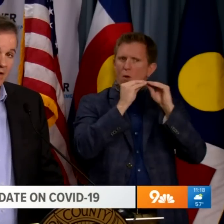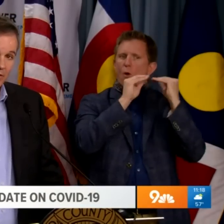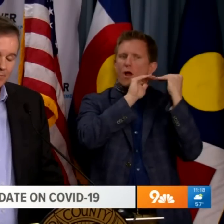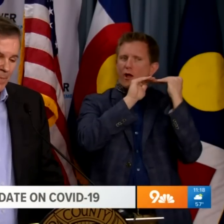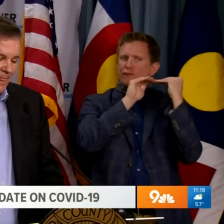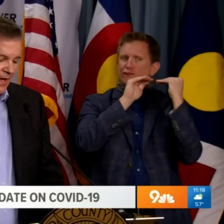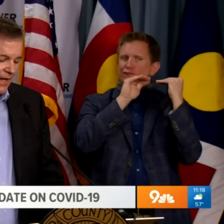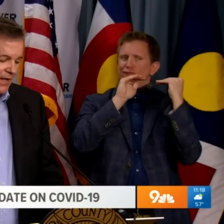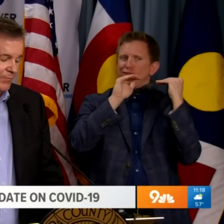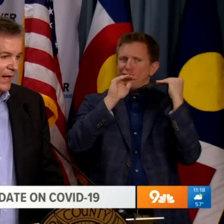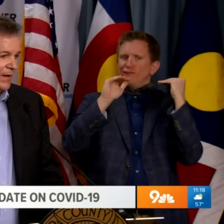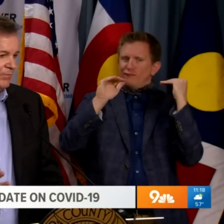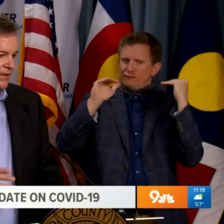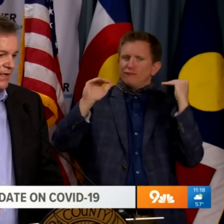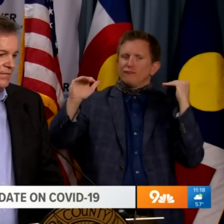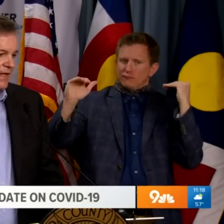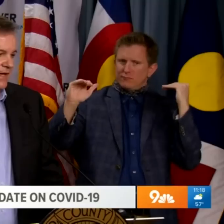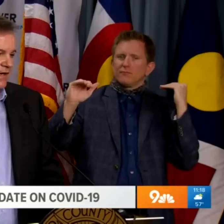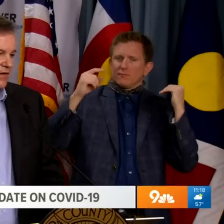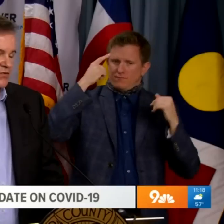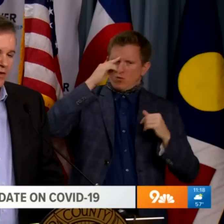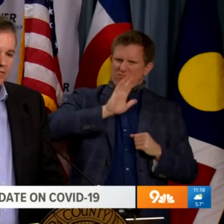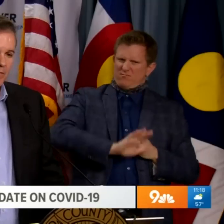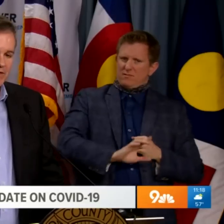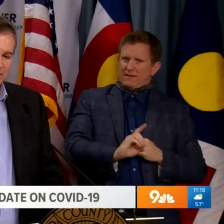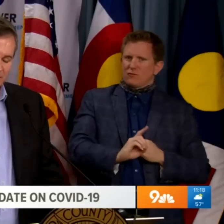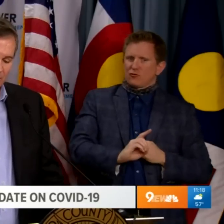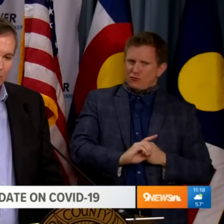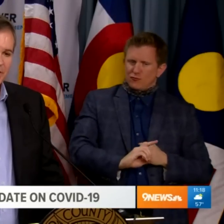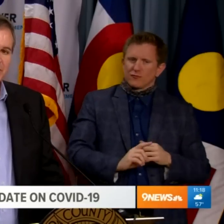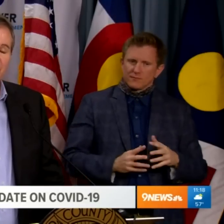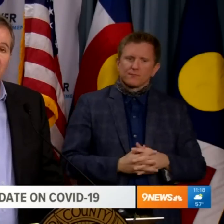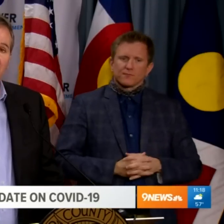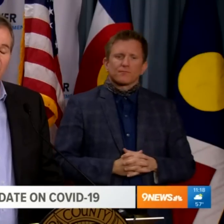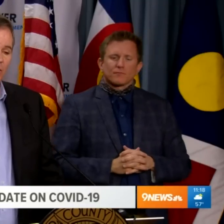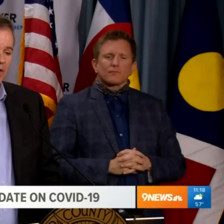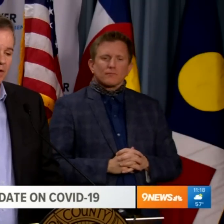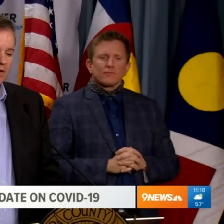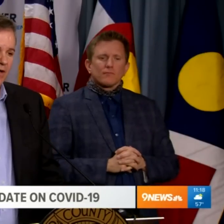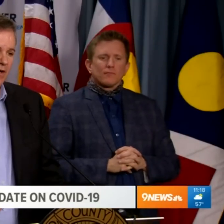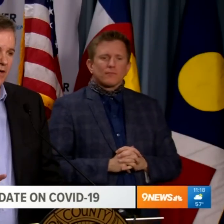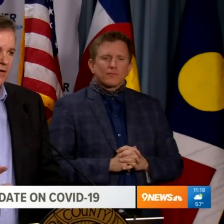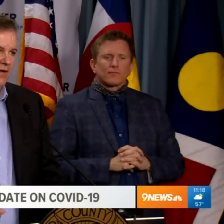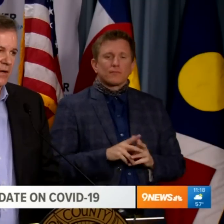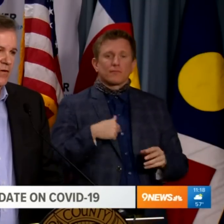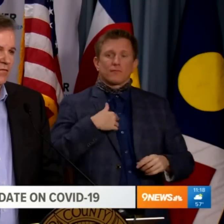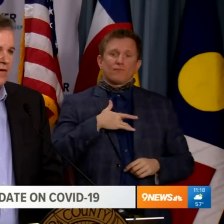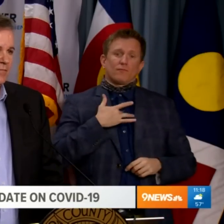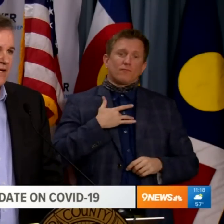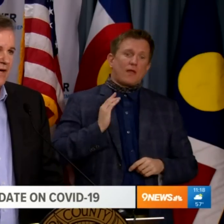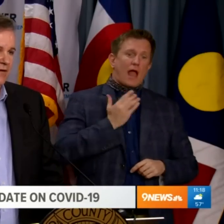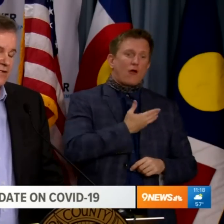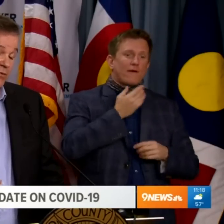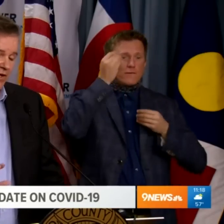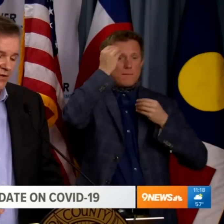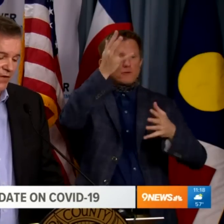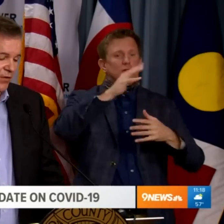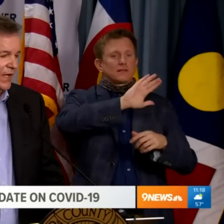Every day when I come in, I look at the number of cases that we've had the previous day, the number of positive cases, and